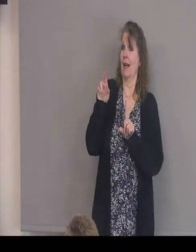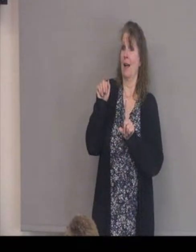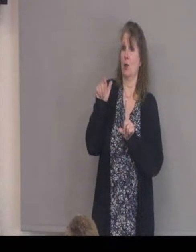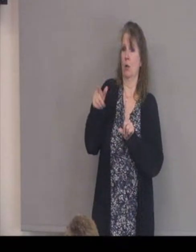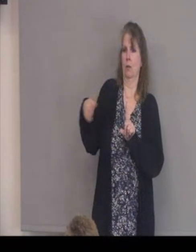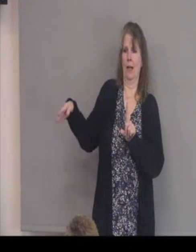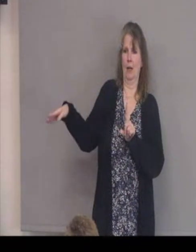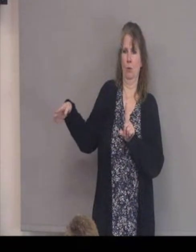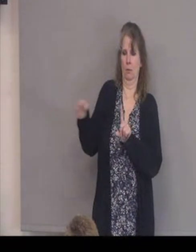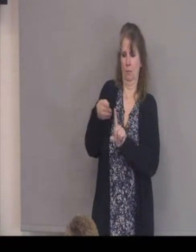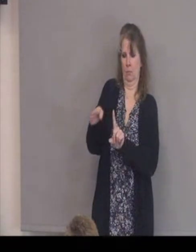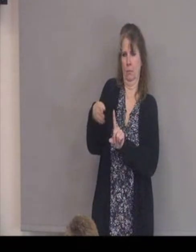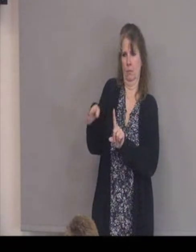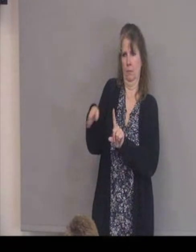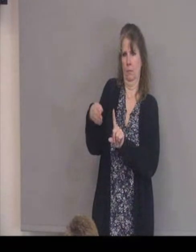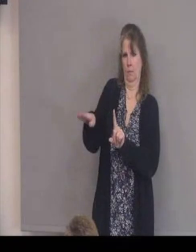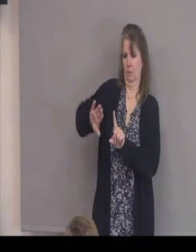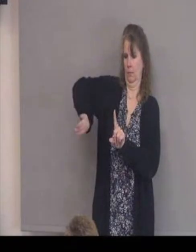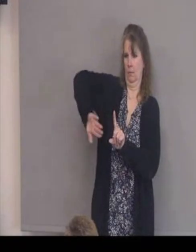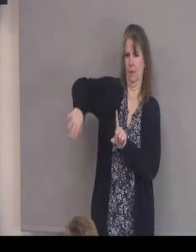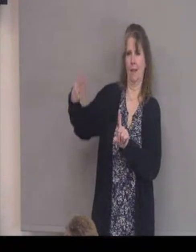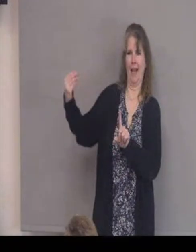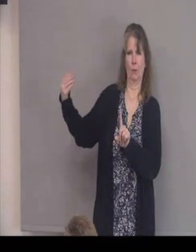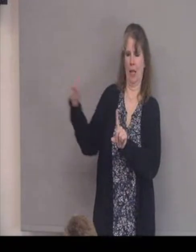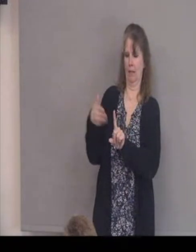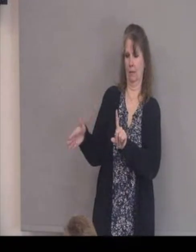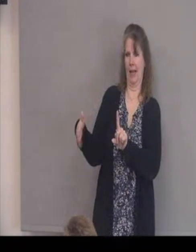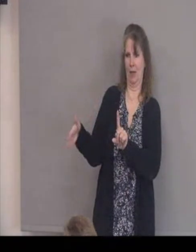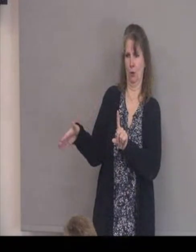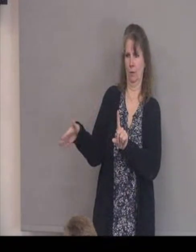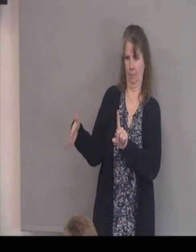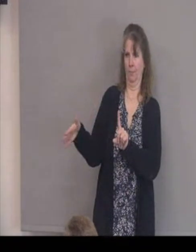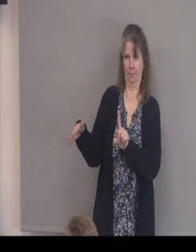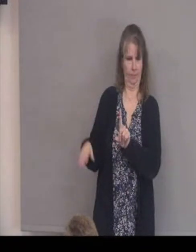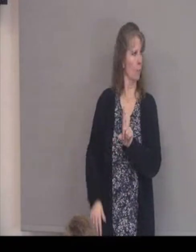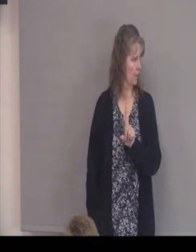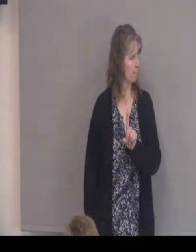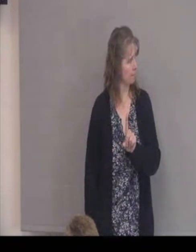this. And lateral is like this. It's on the outside.